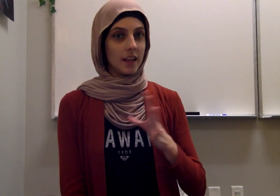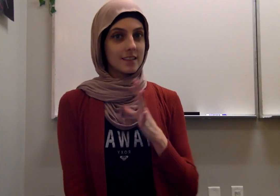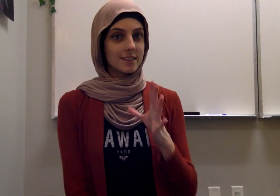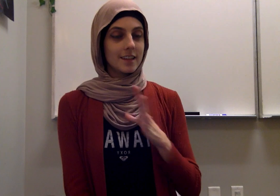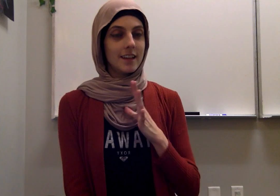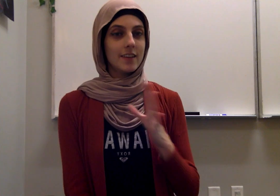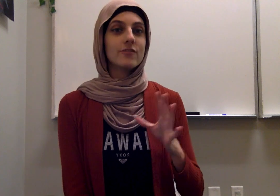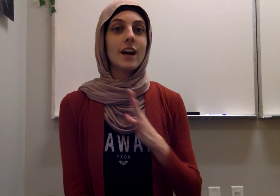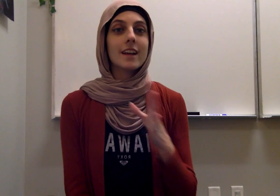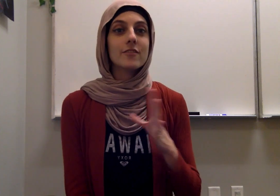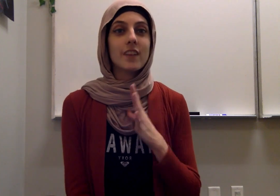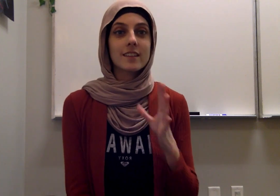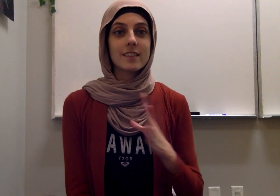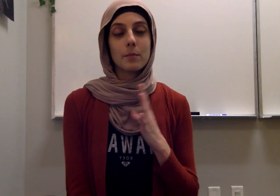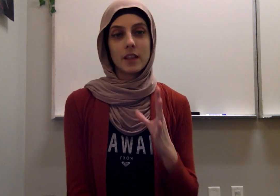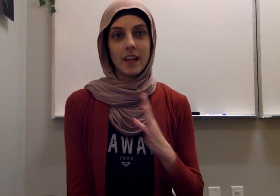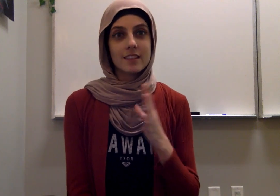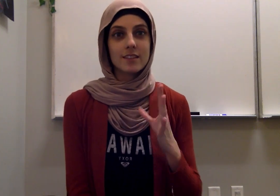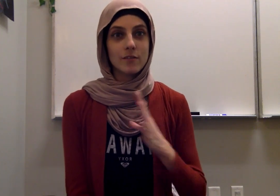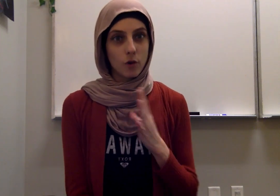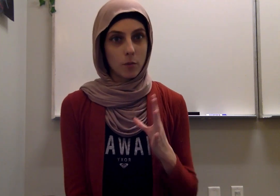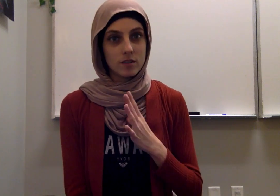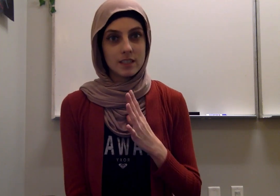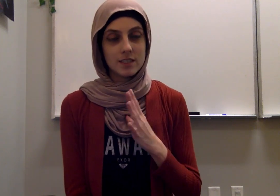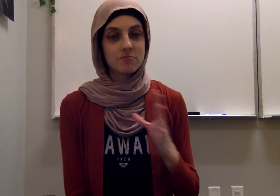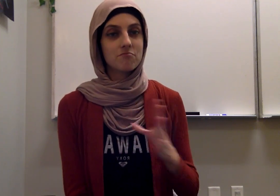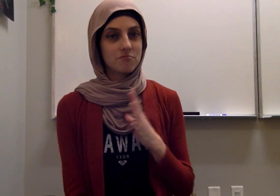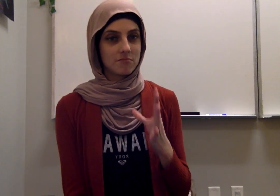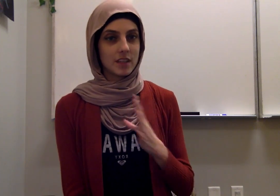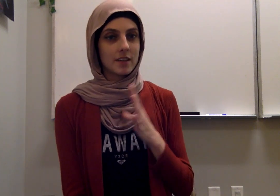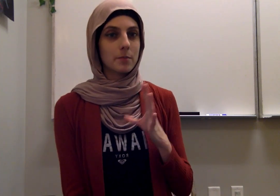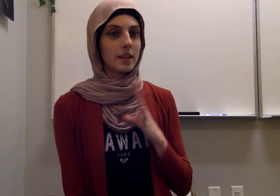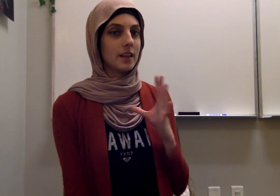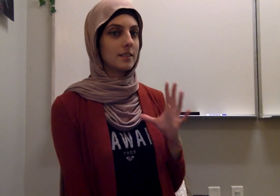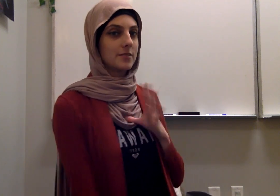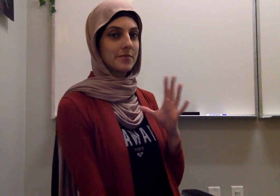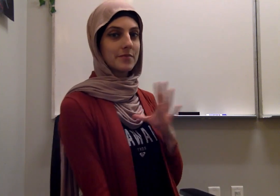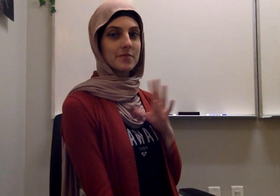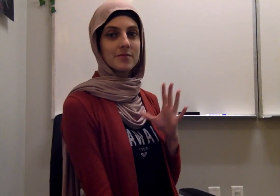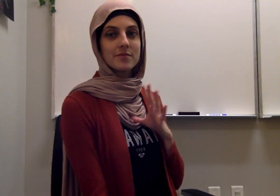Polite. Fine, fancy, polite, formal. Okay, polite.